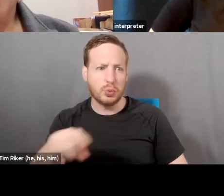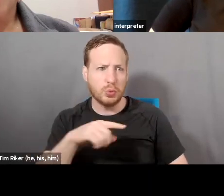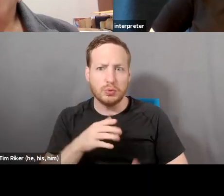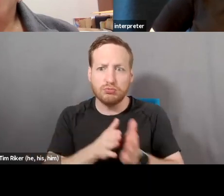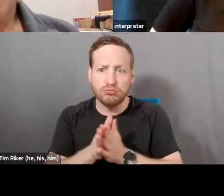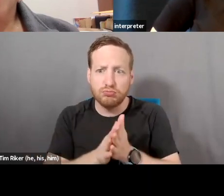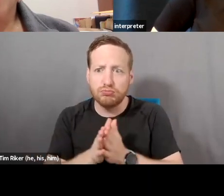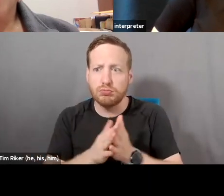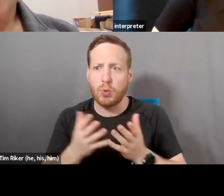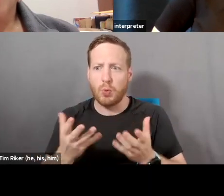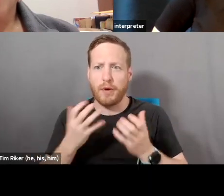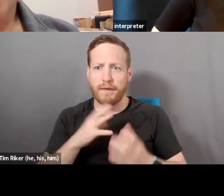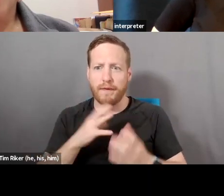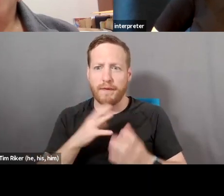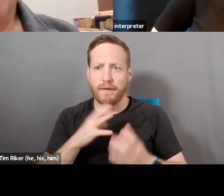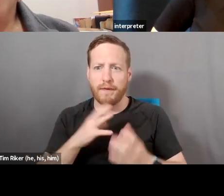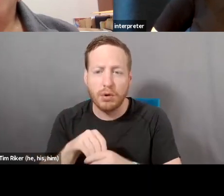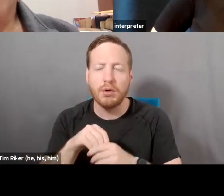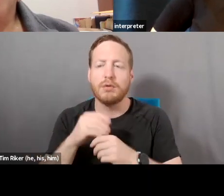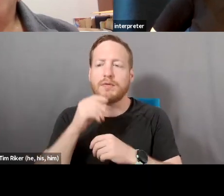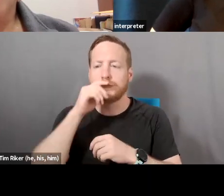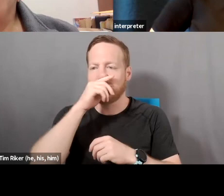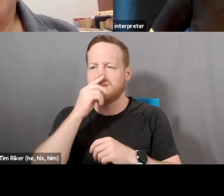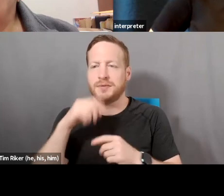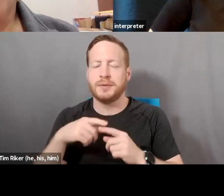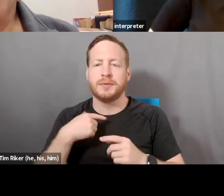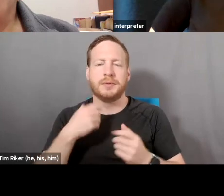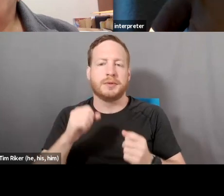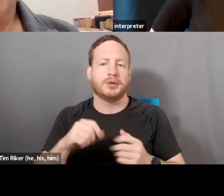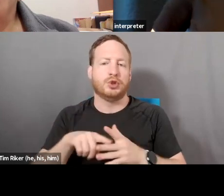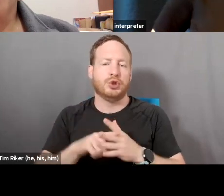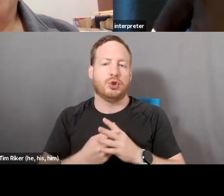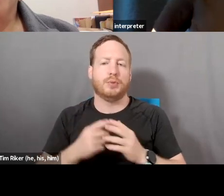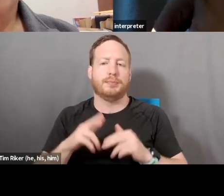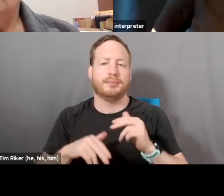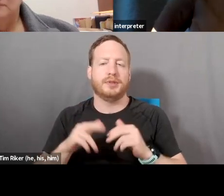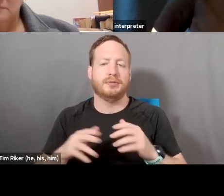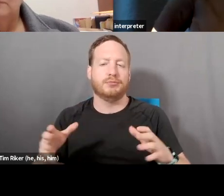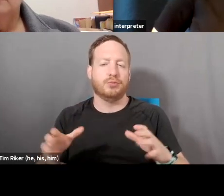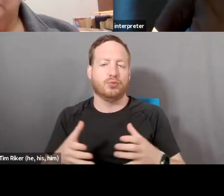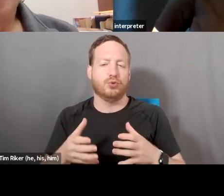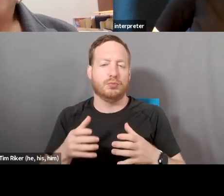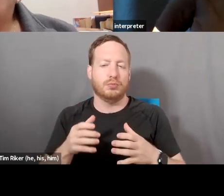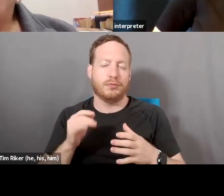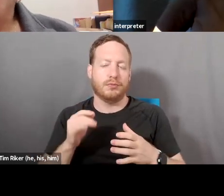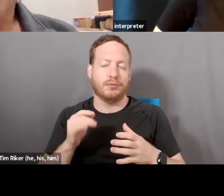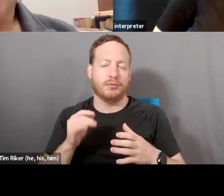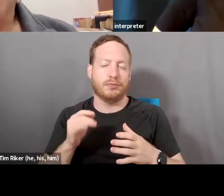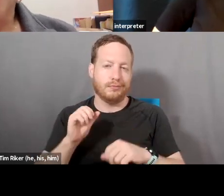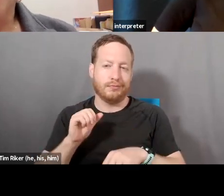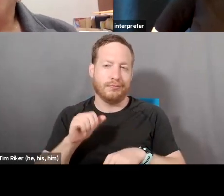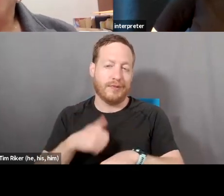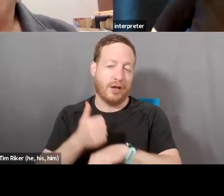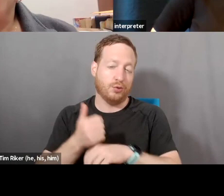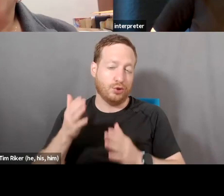best approach? Who in the community would be excited to be involved? And maybe start